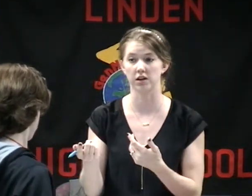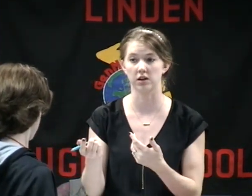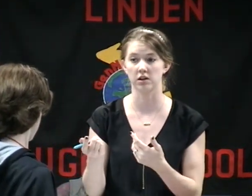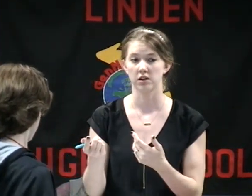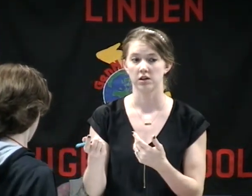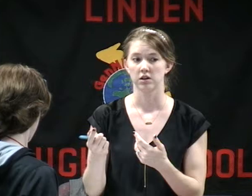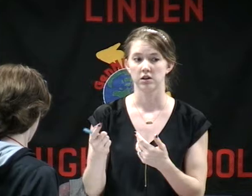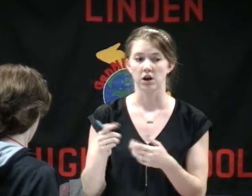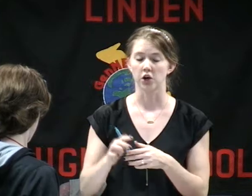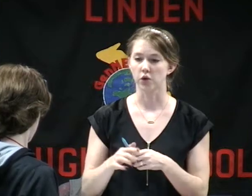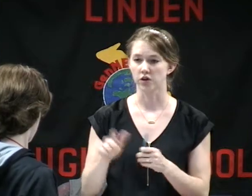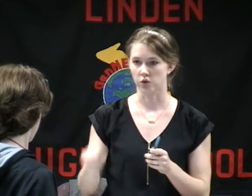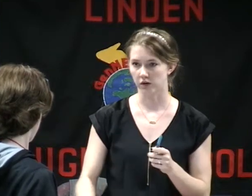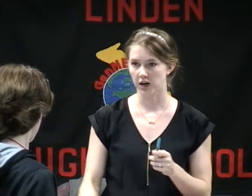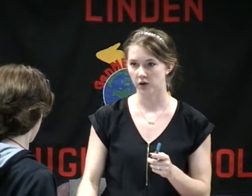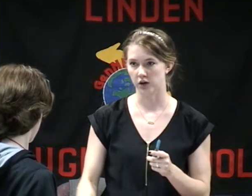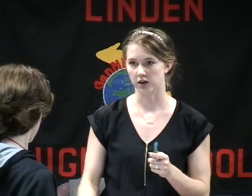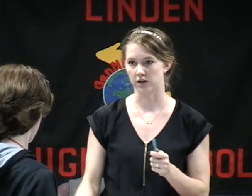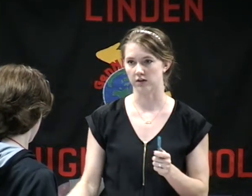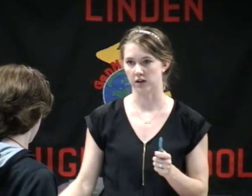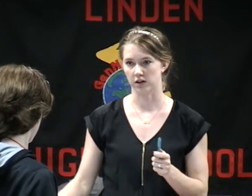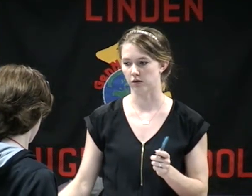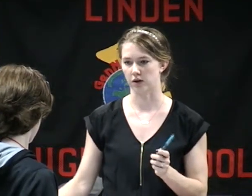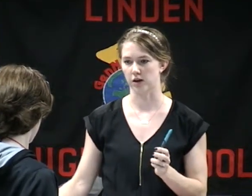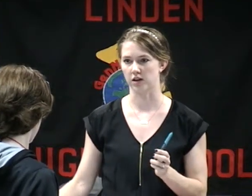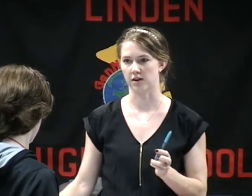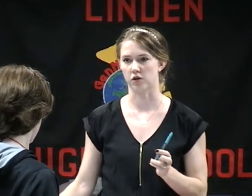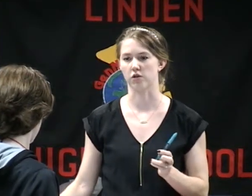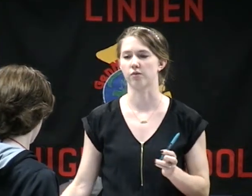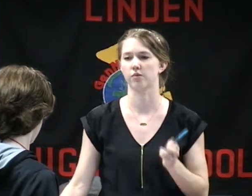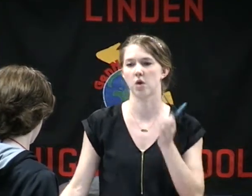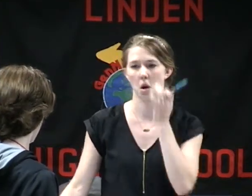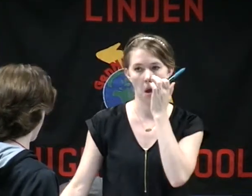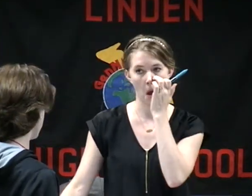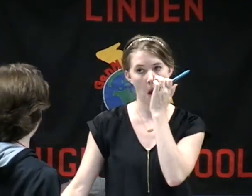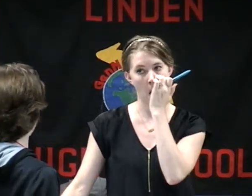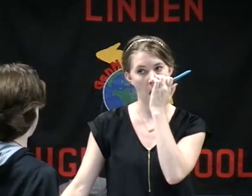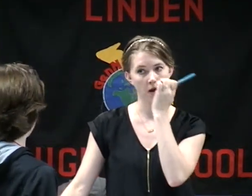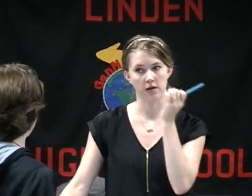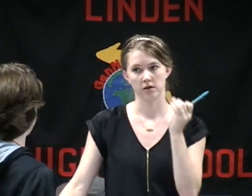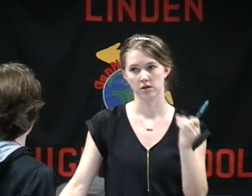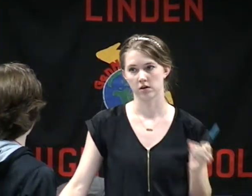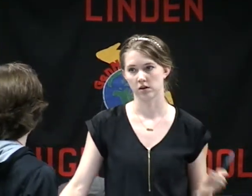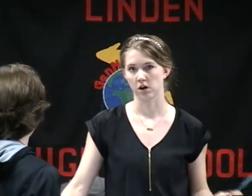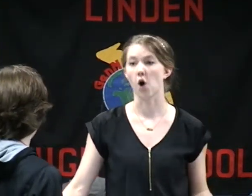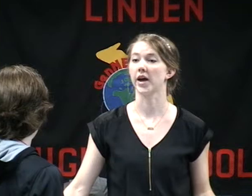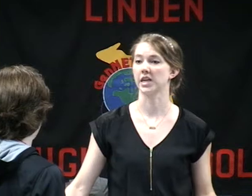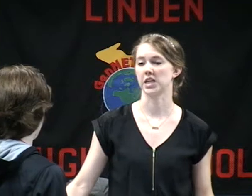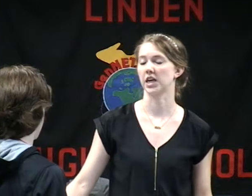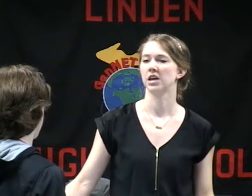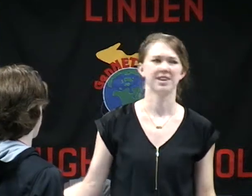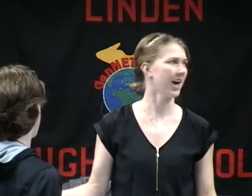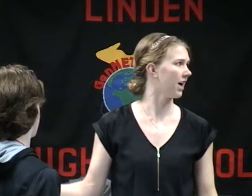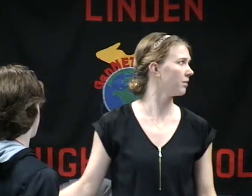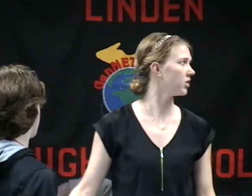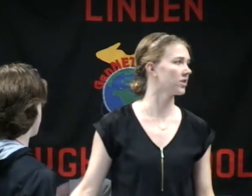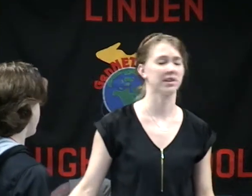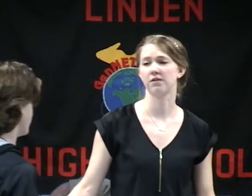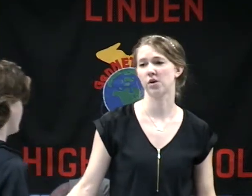even. Are you going to school right now, or are you guys leaving like right away this afternoon? We're leaving. Oh, at 8 tonight. Yeah, I mean, just if you have